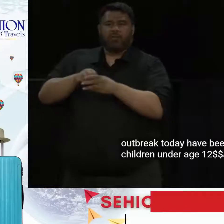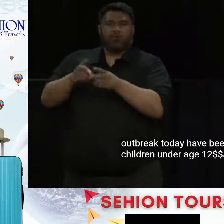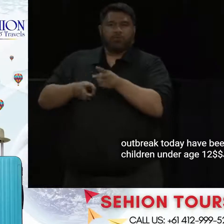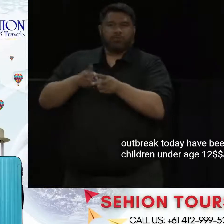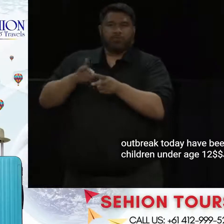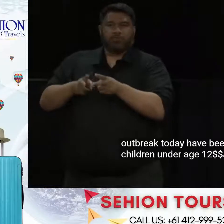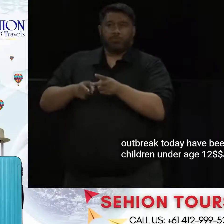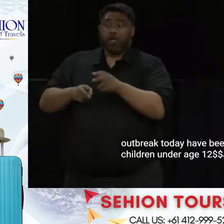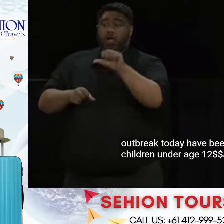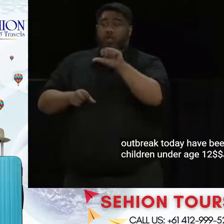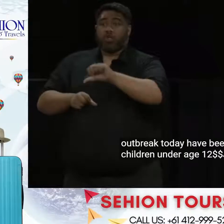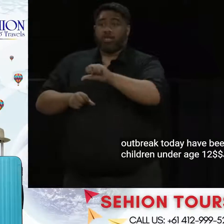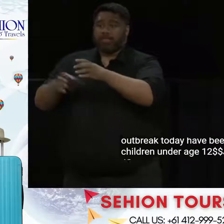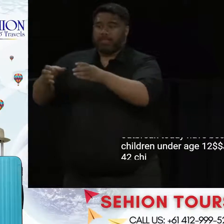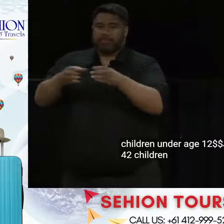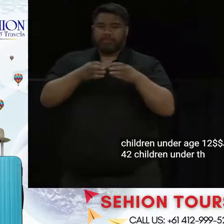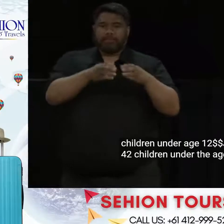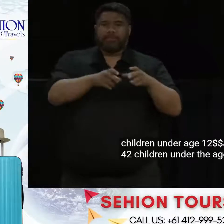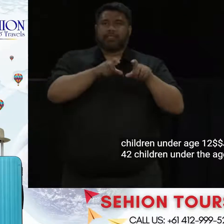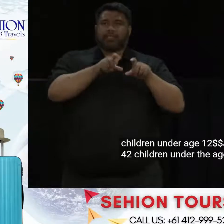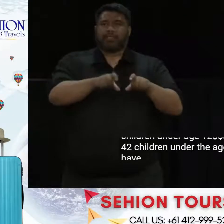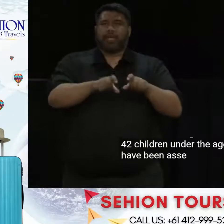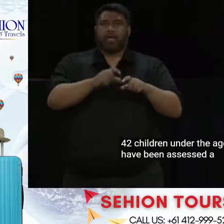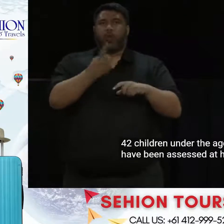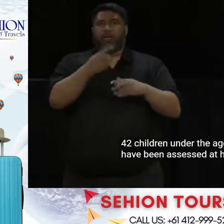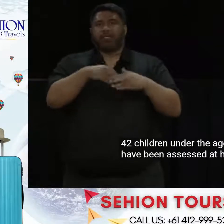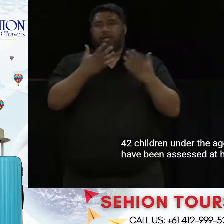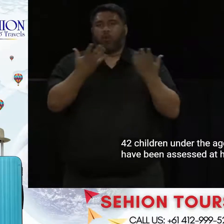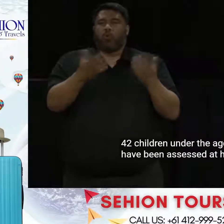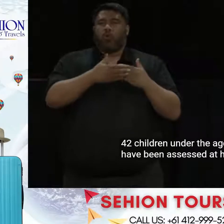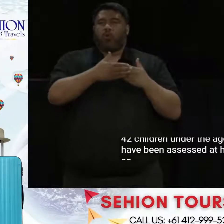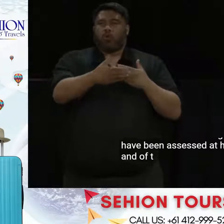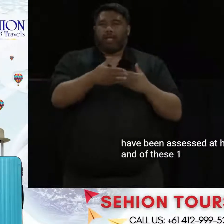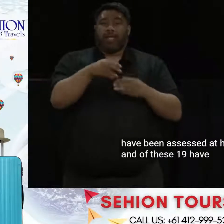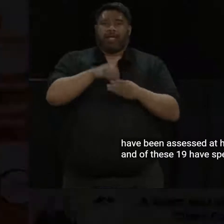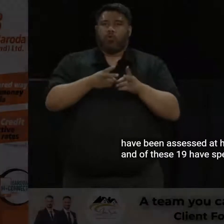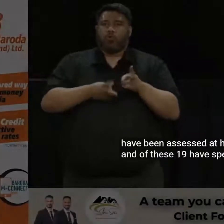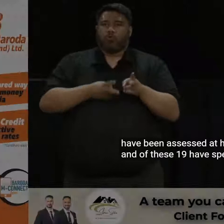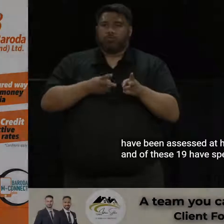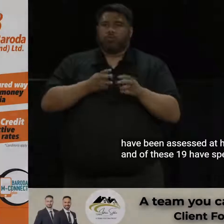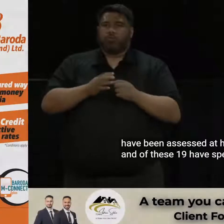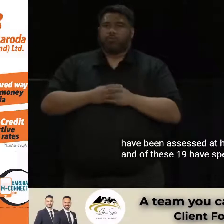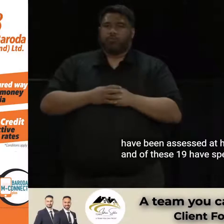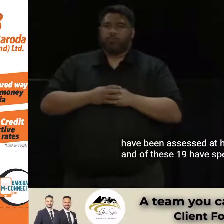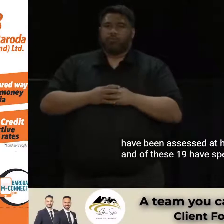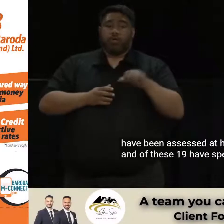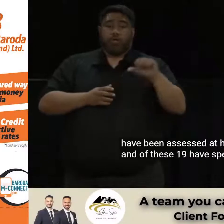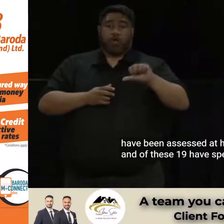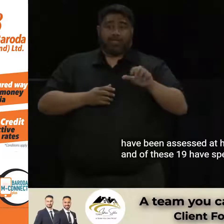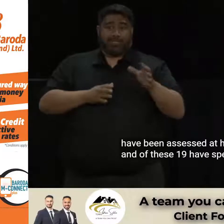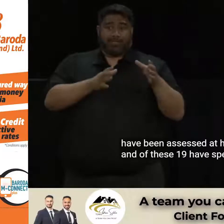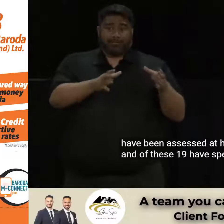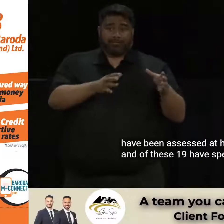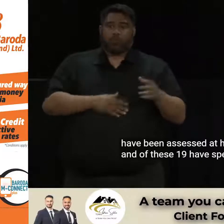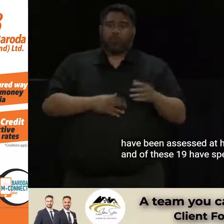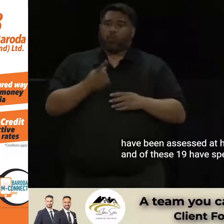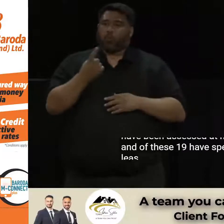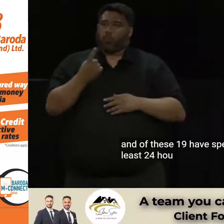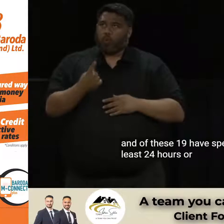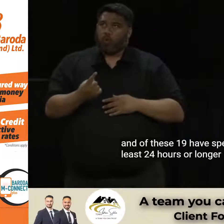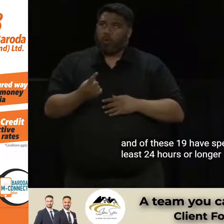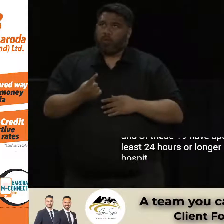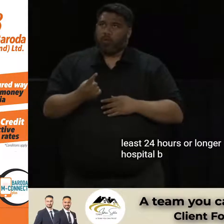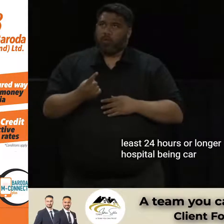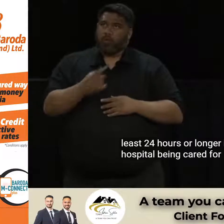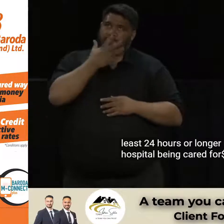these, 19 have spent at least 24 hours or longer in hospital being cared for. Of those, 1 was between age 5 and